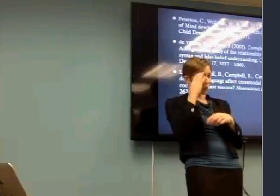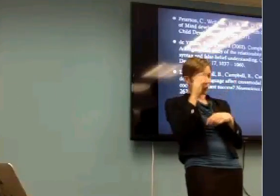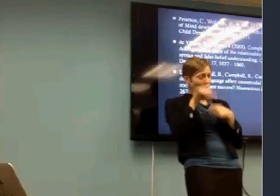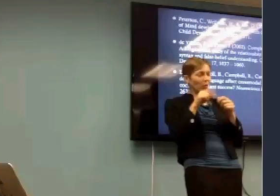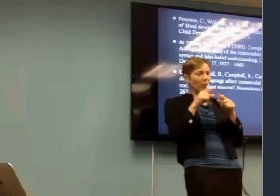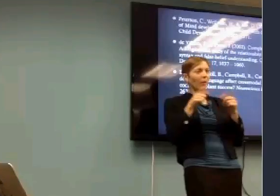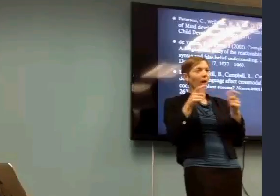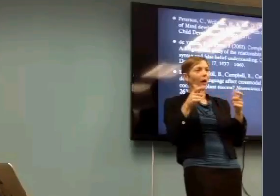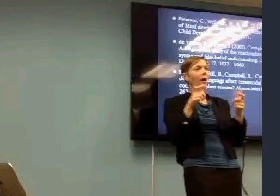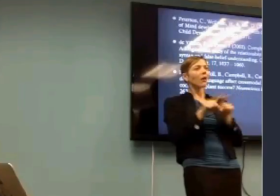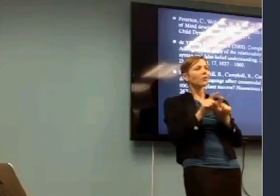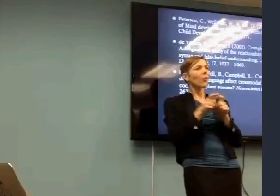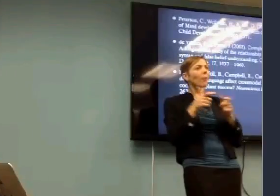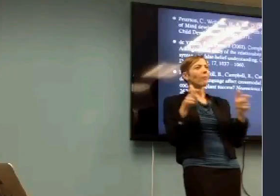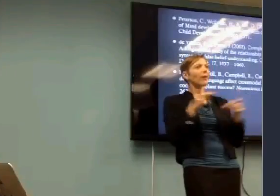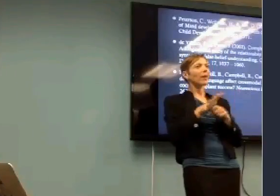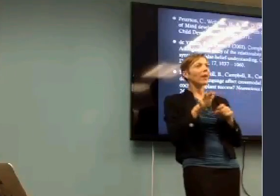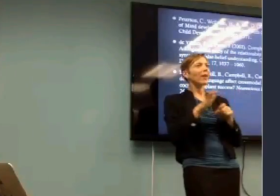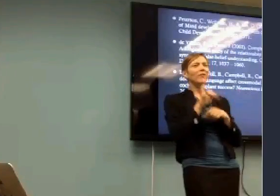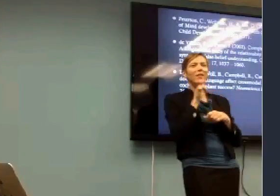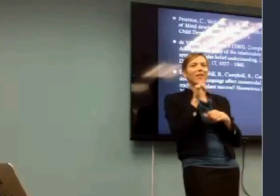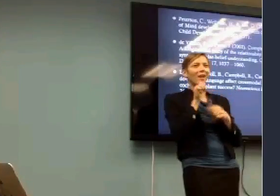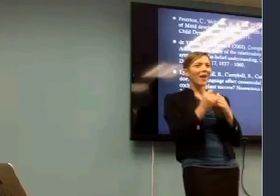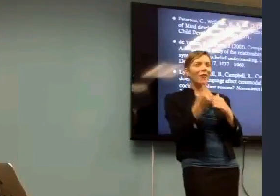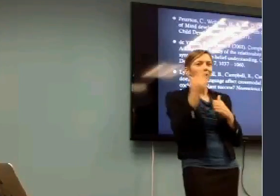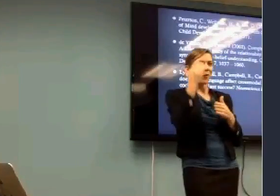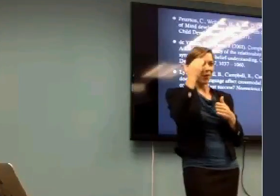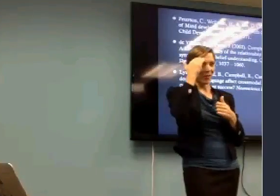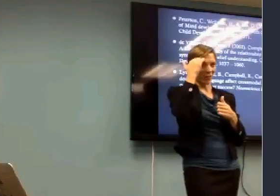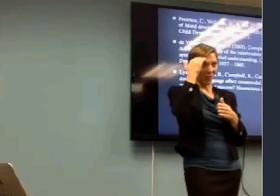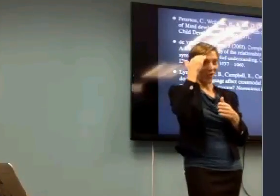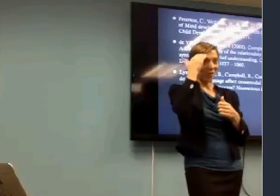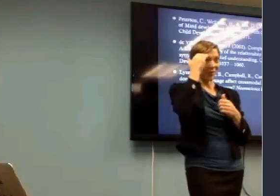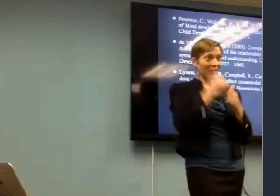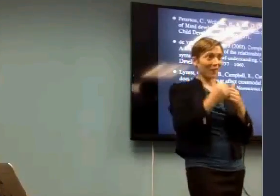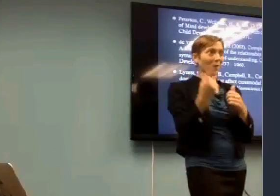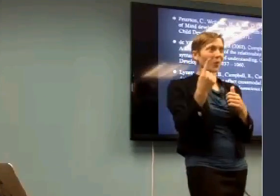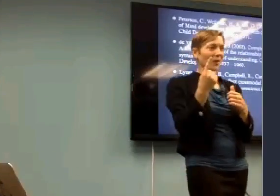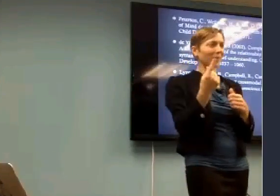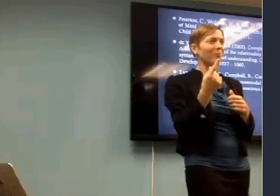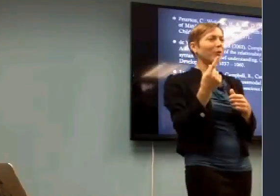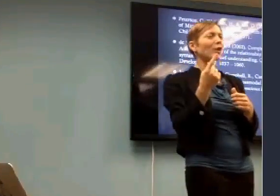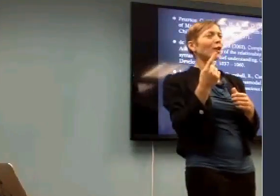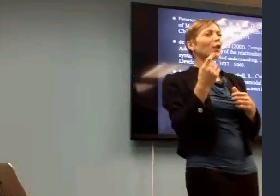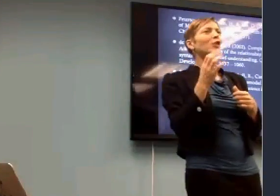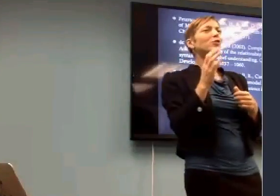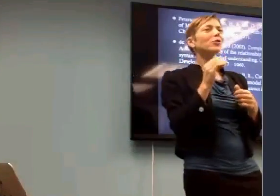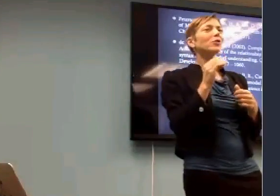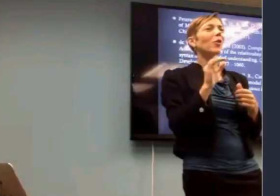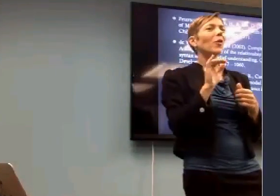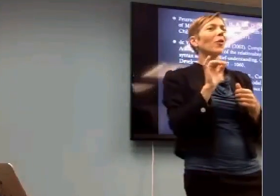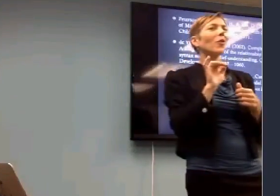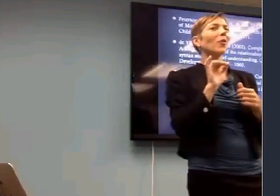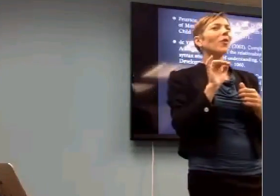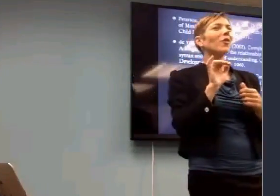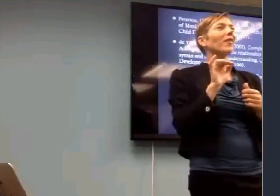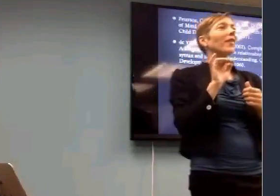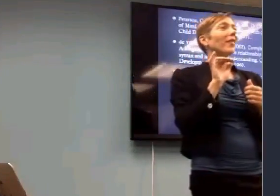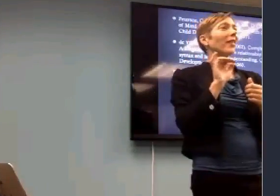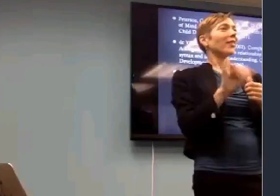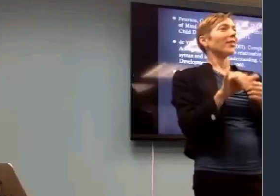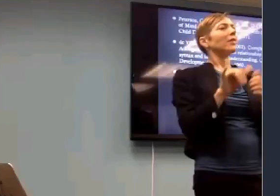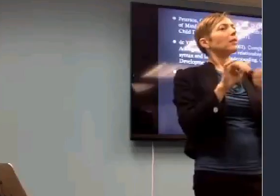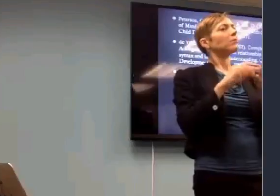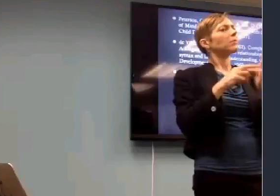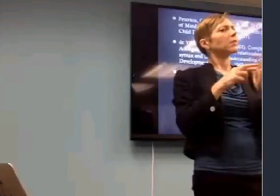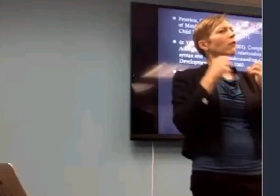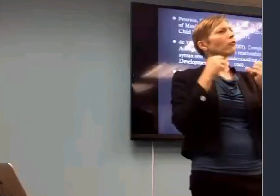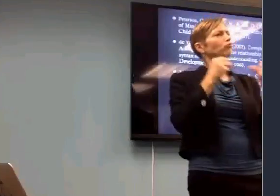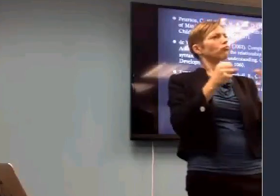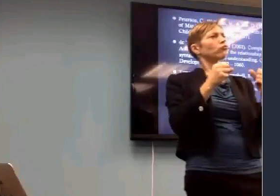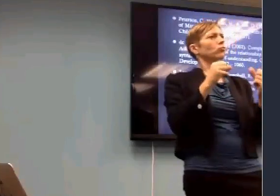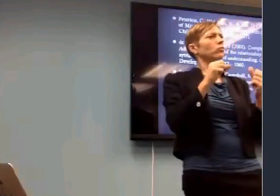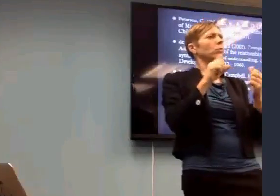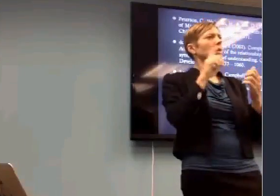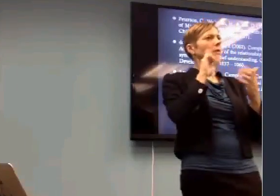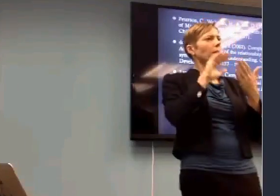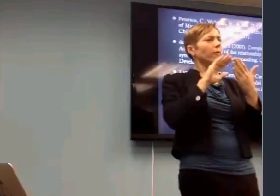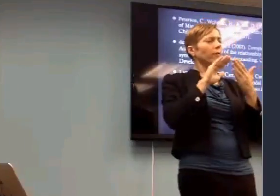another regularly. Enough people know each other, but also it's large enough of a population that not everybody knows everybody within that group.